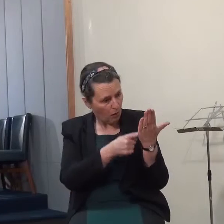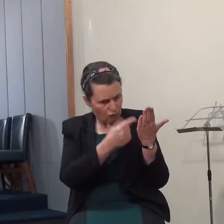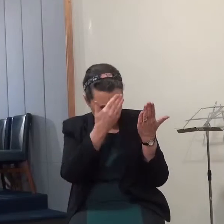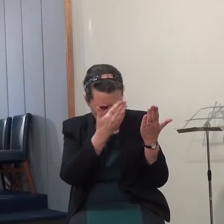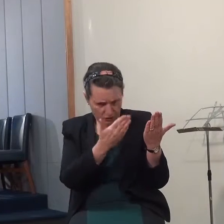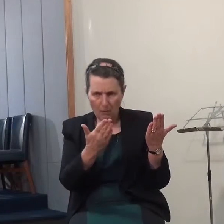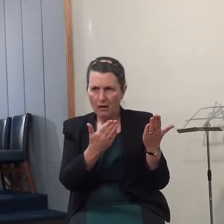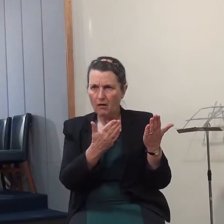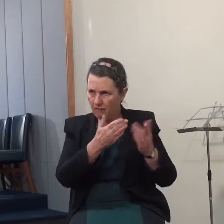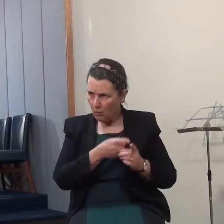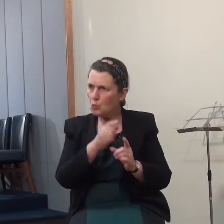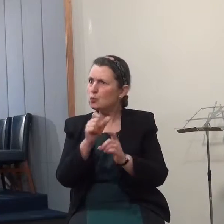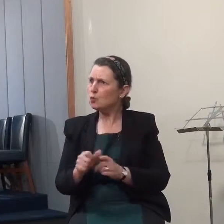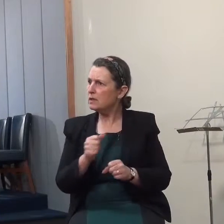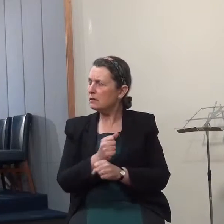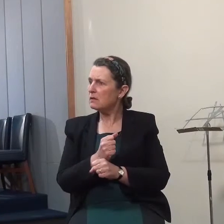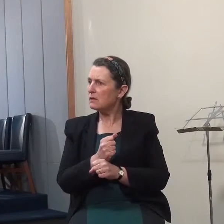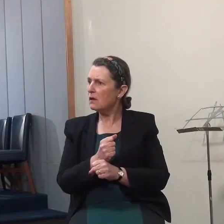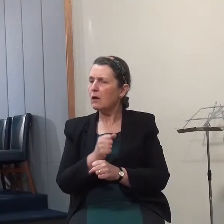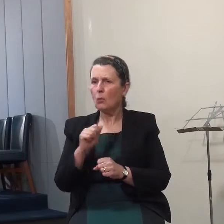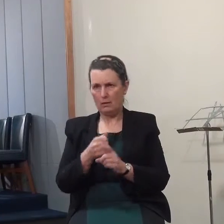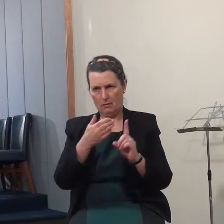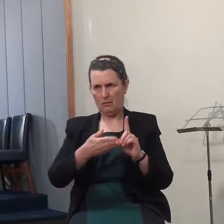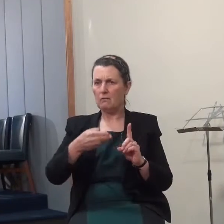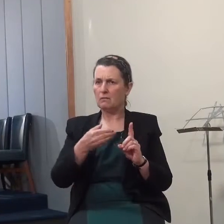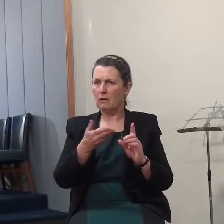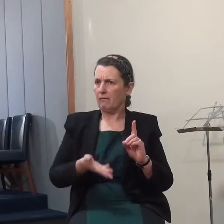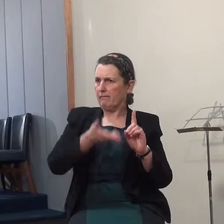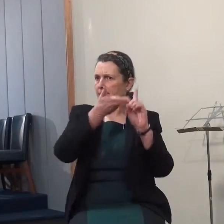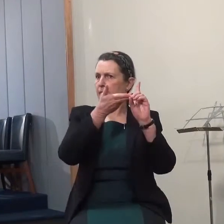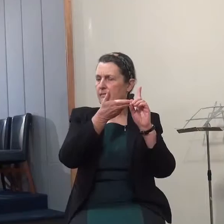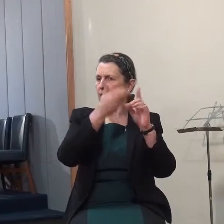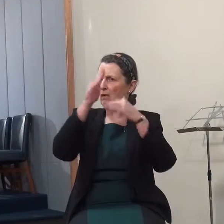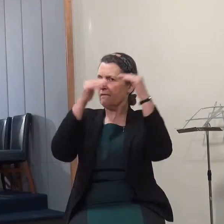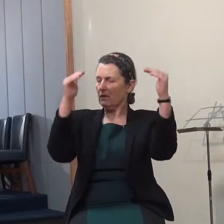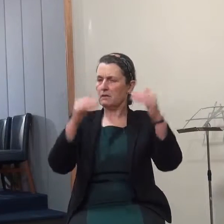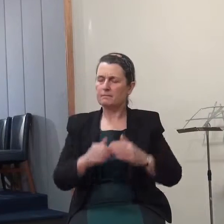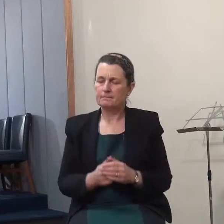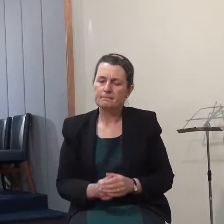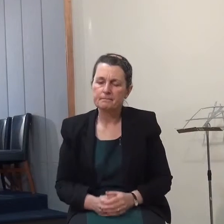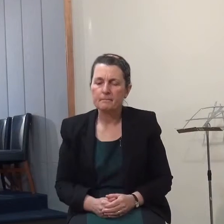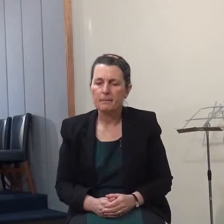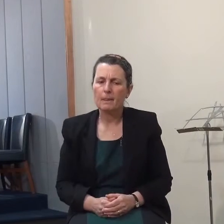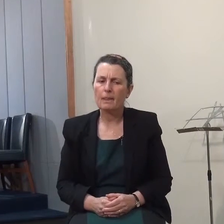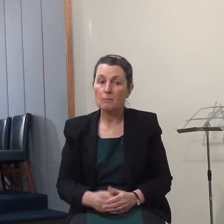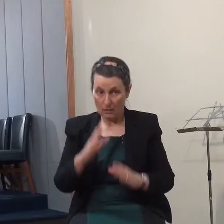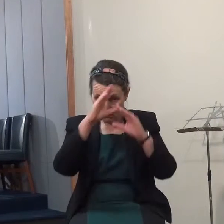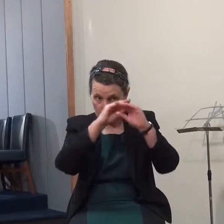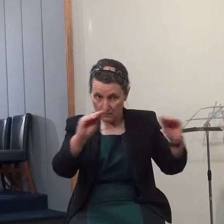called great in the kingdom of heaven. For I say unto you, that except